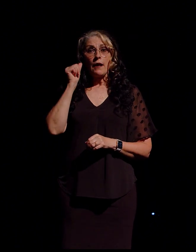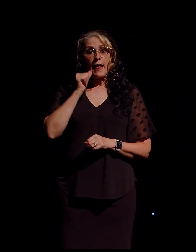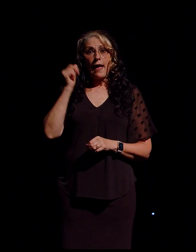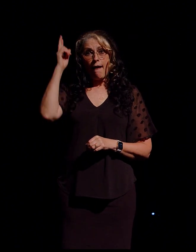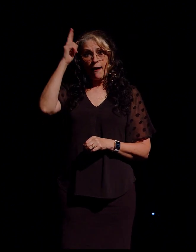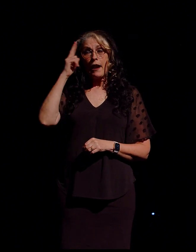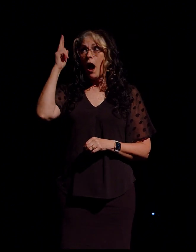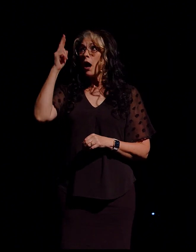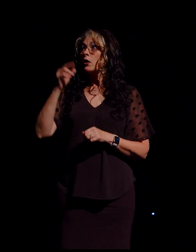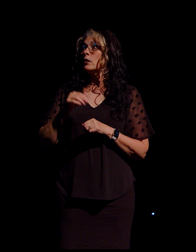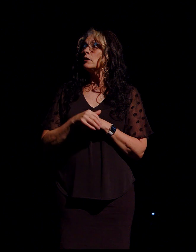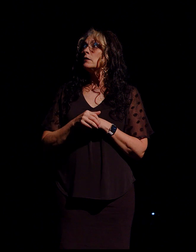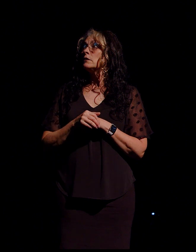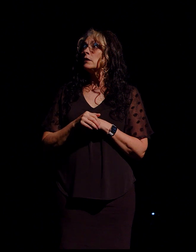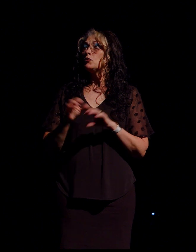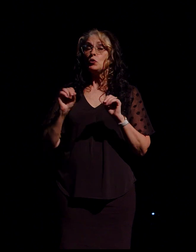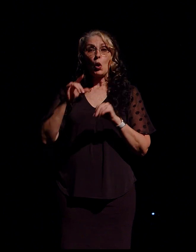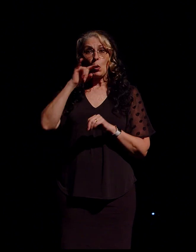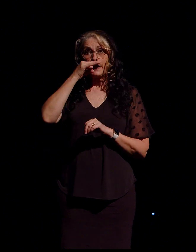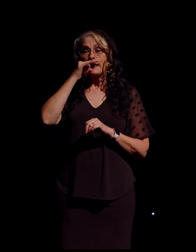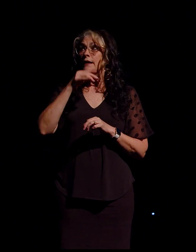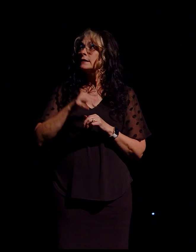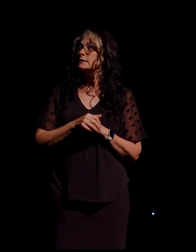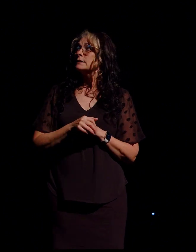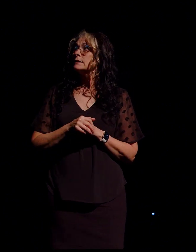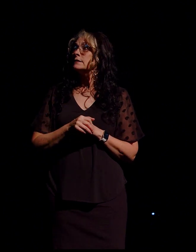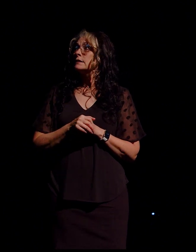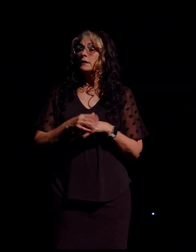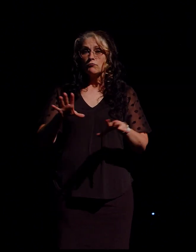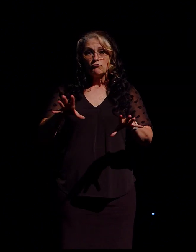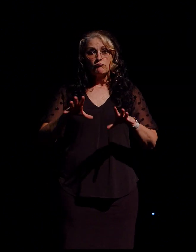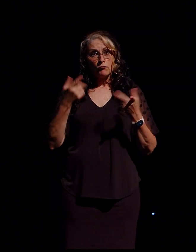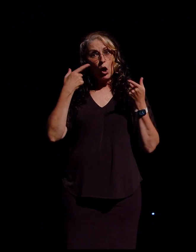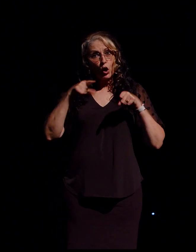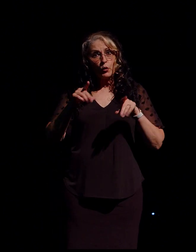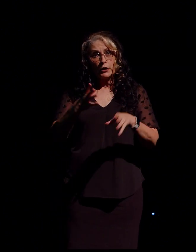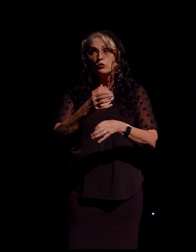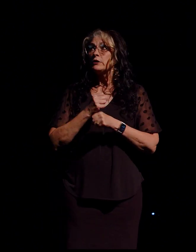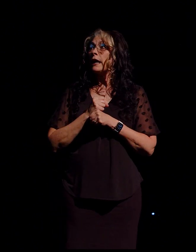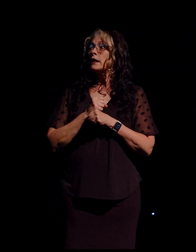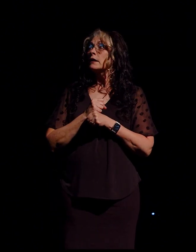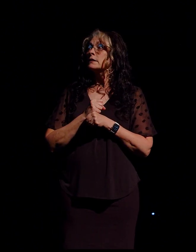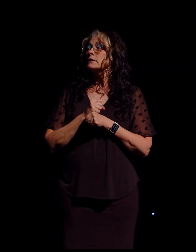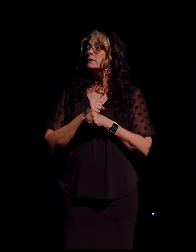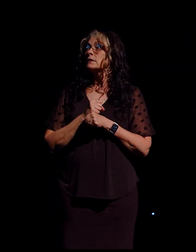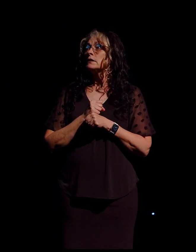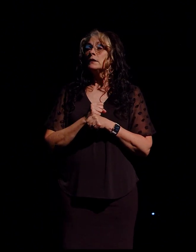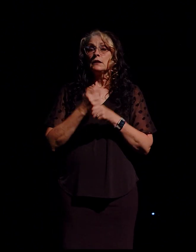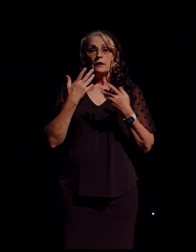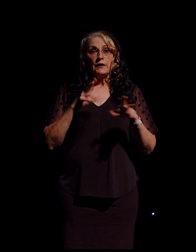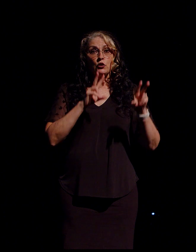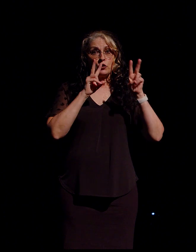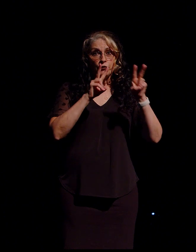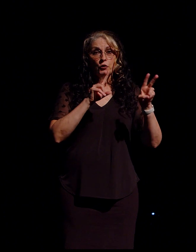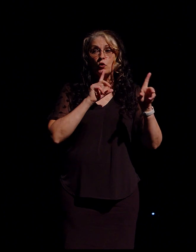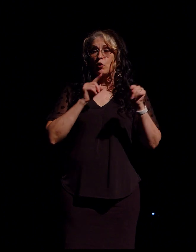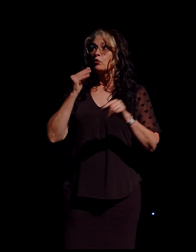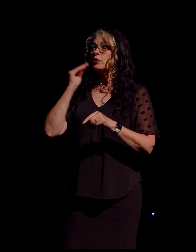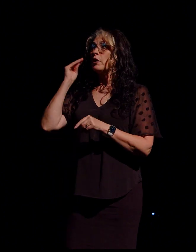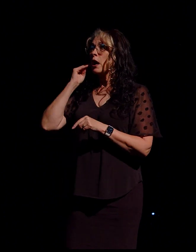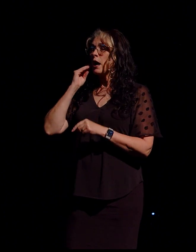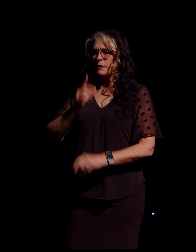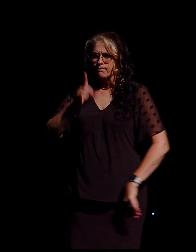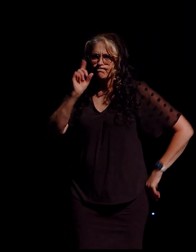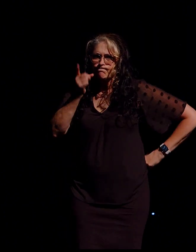lived in England who had no kids, and they agreed to take us in. On the way home from the funeral to their house, he wagged his finger at